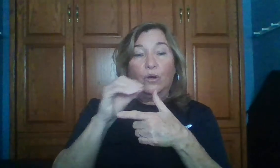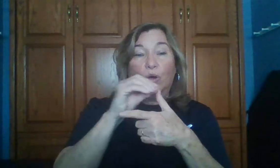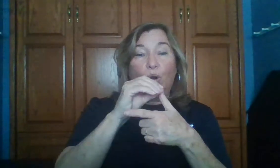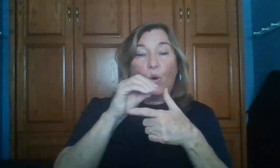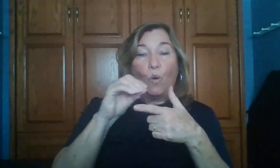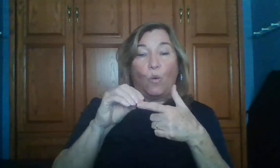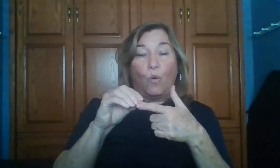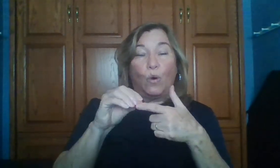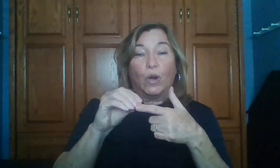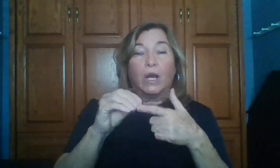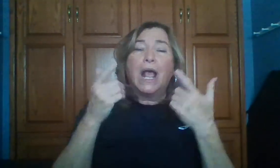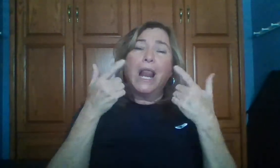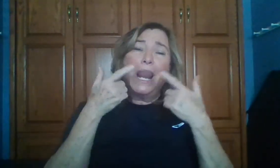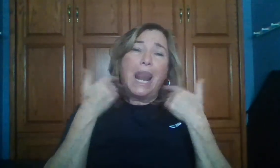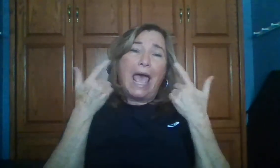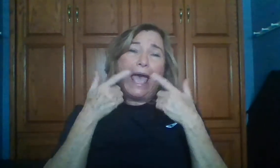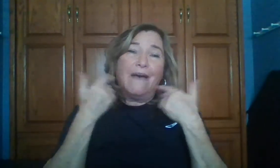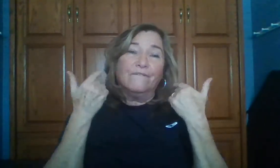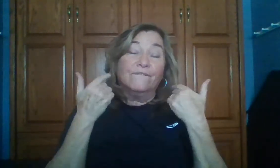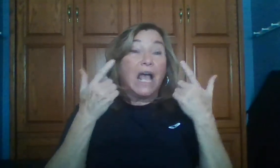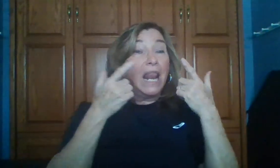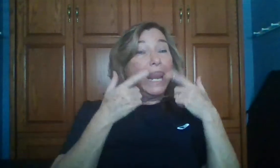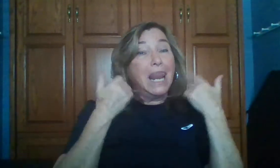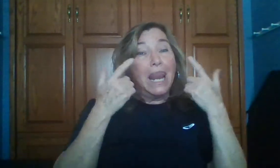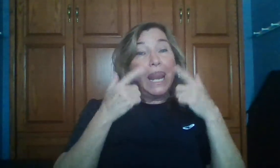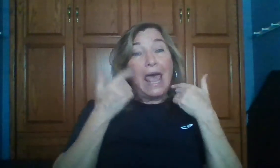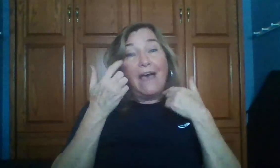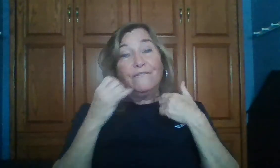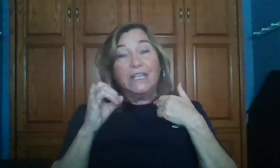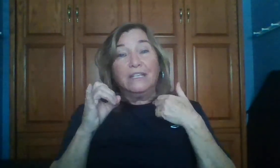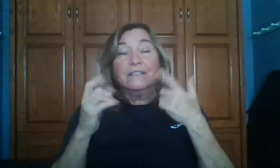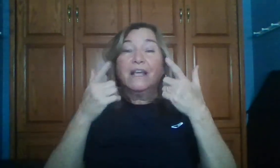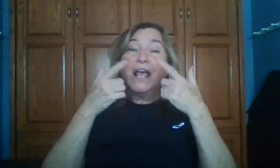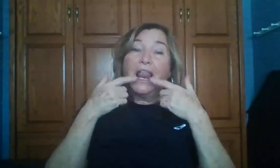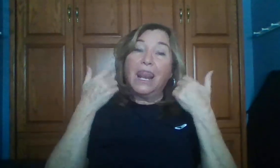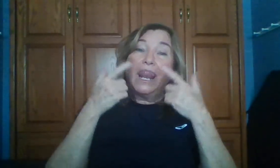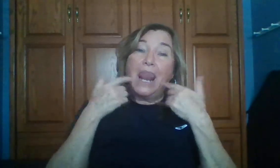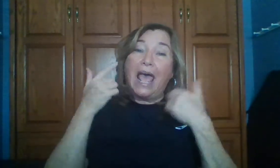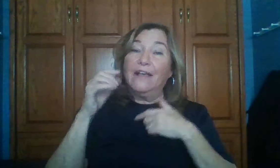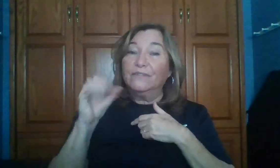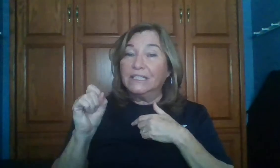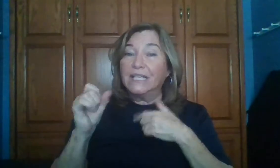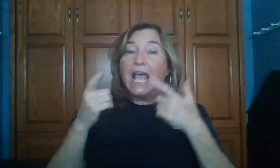laugh, laughing, laughs, laughed.